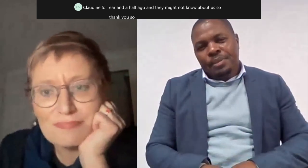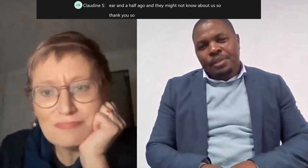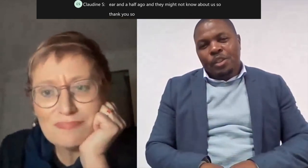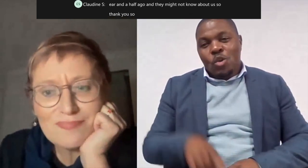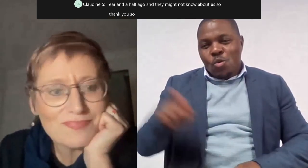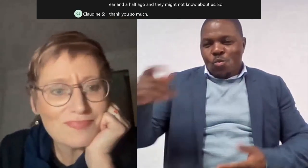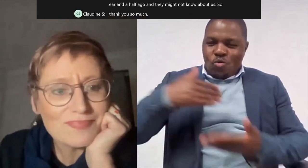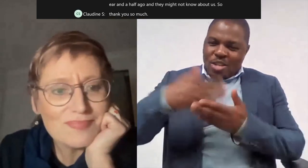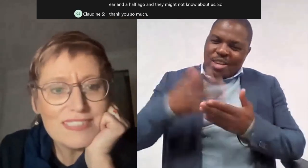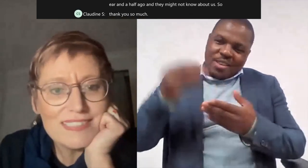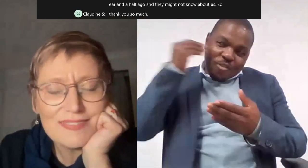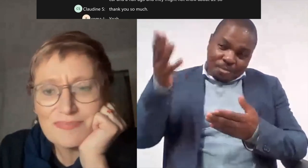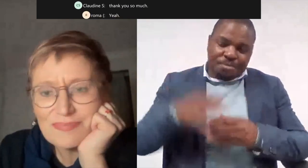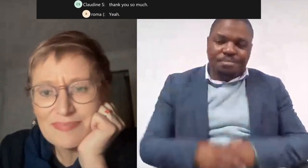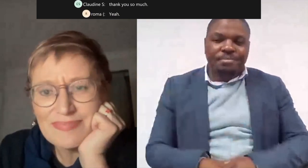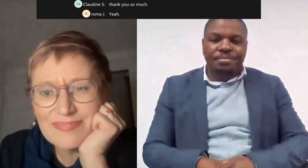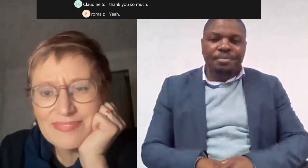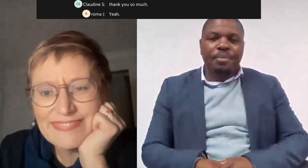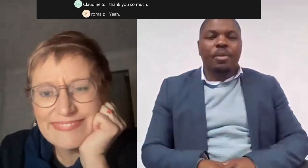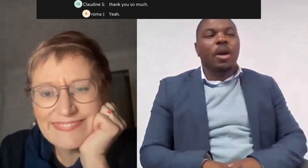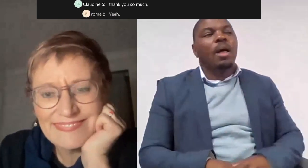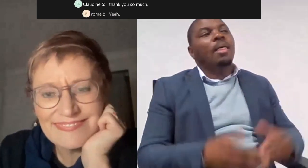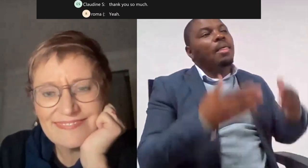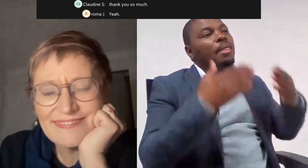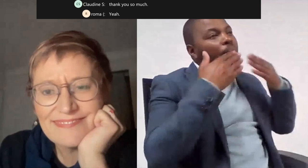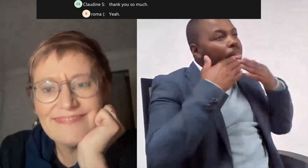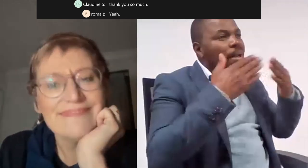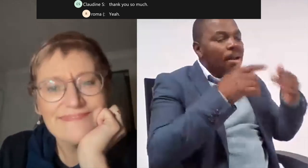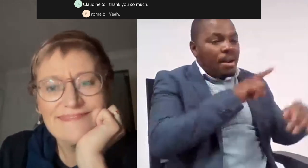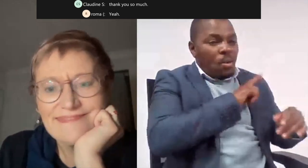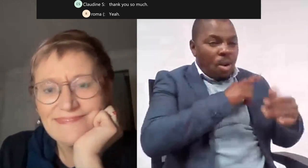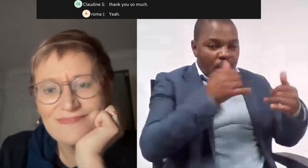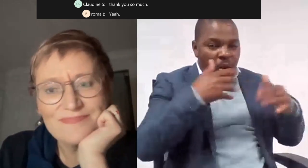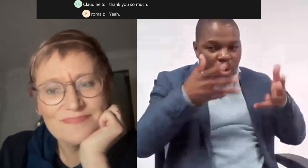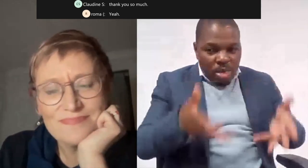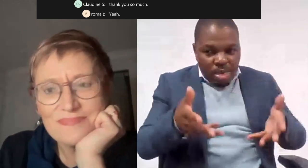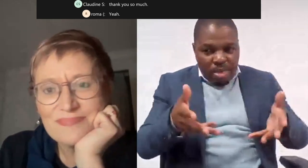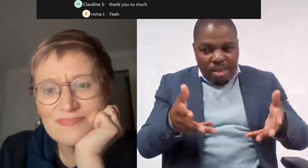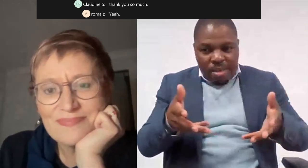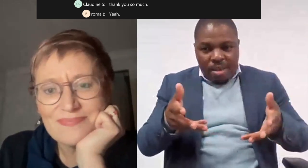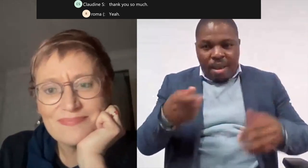that. Yeah, well, thanks so much. And now that we're here,